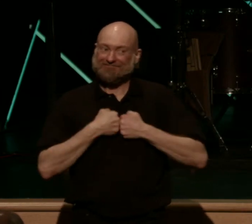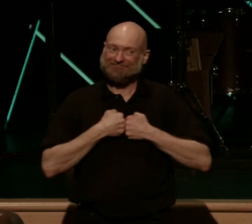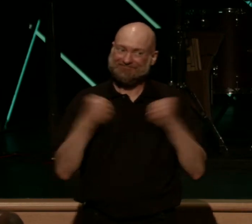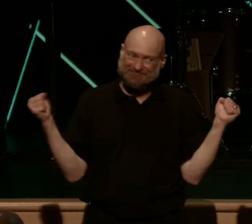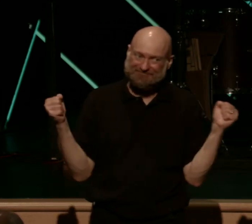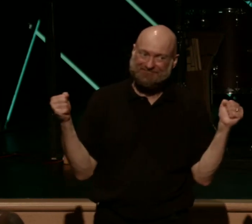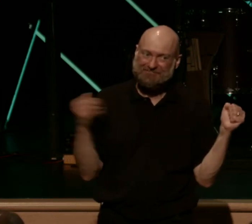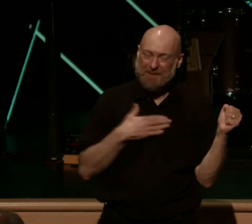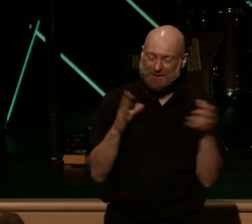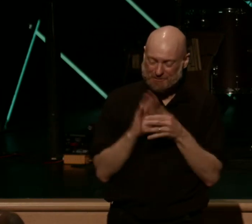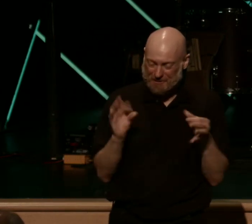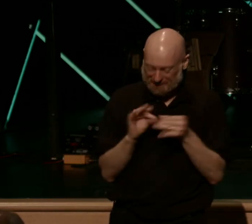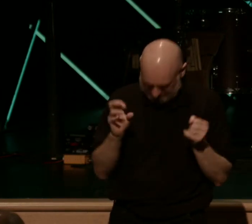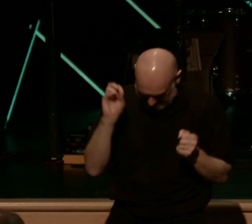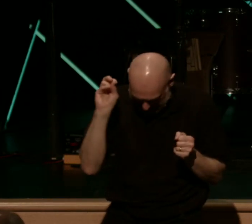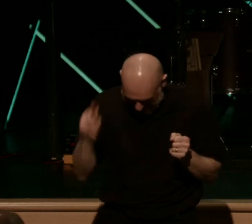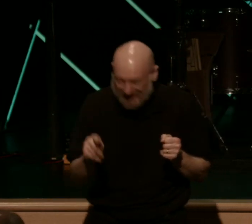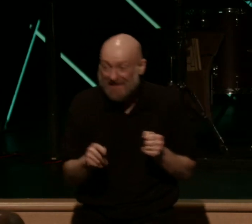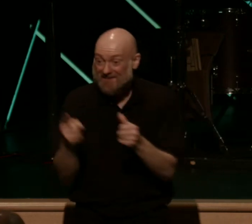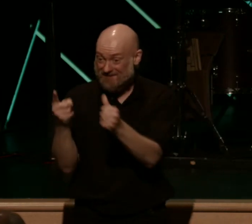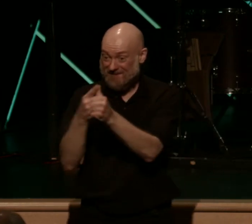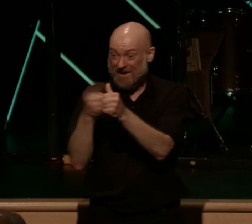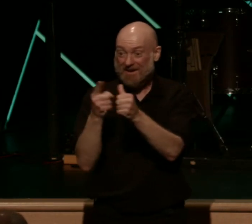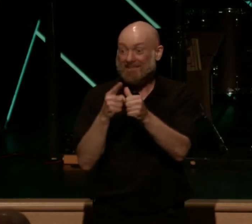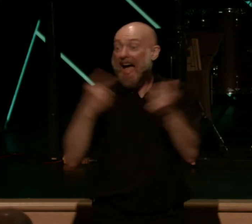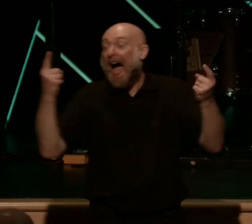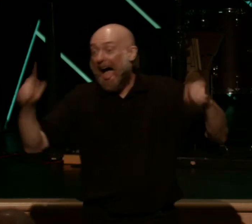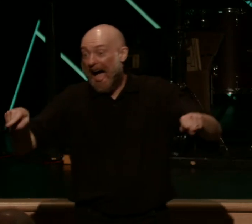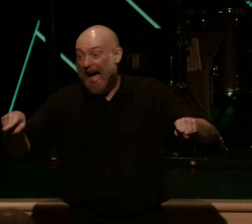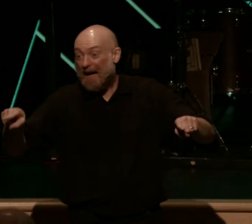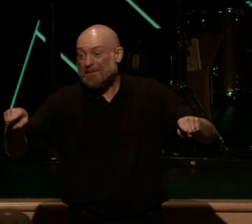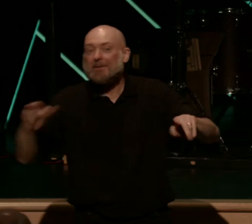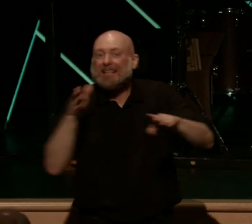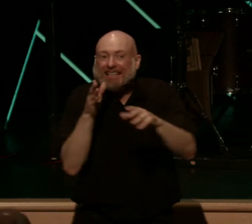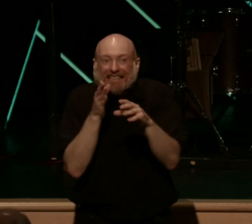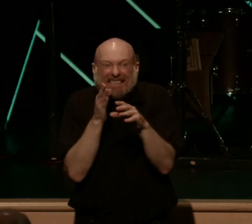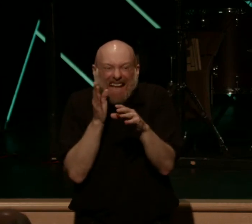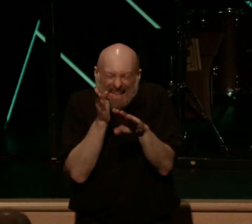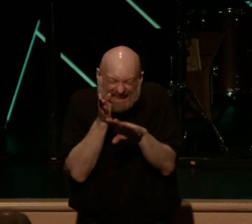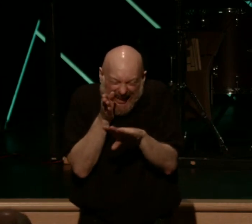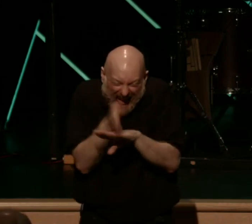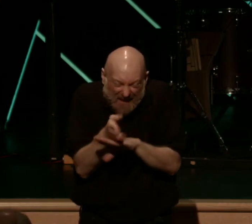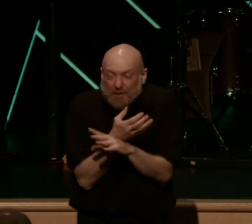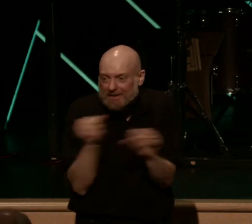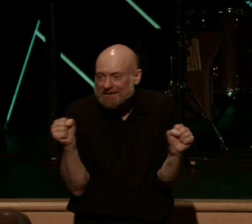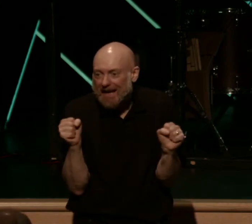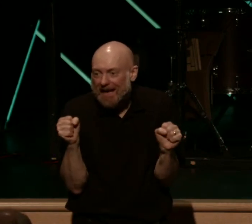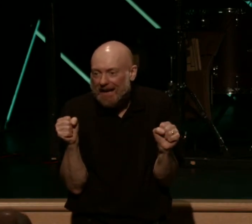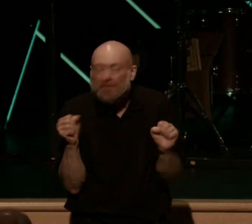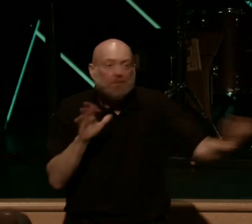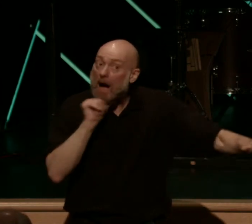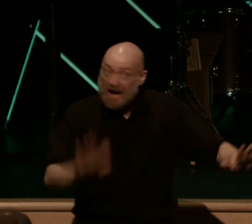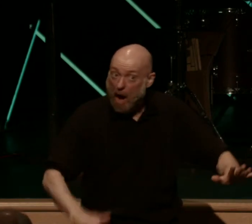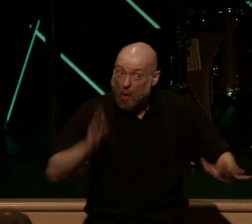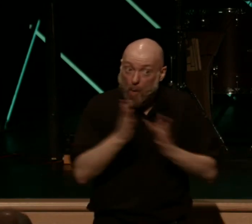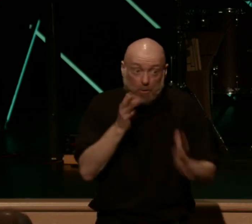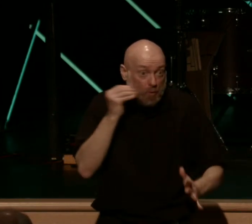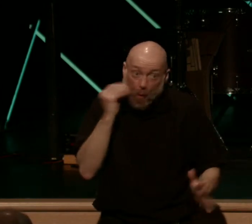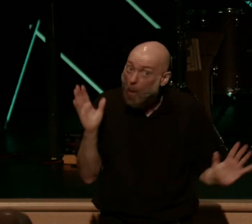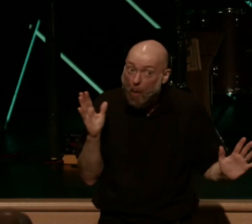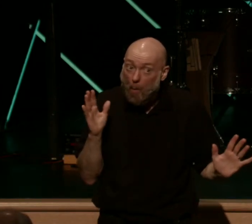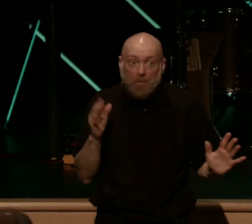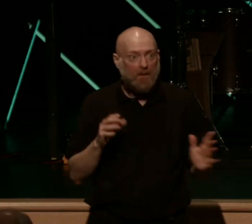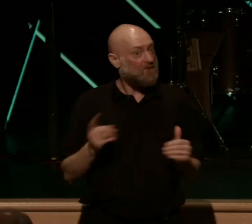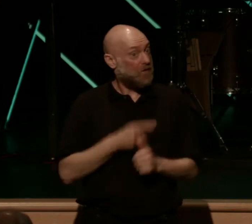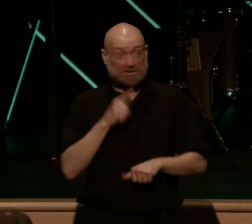fails. Here's the first one. This happened very shortly after I got saved. So I didn't grow up in a Christian home, a